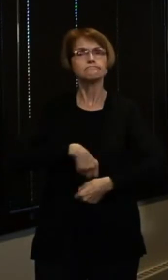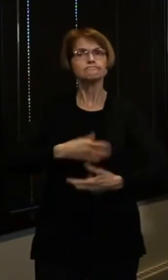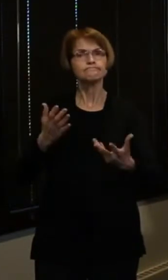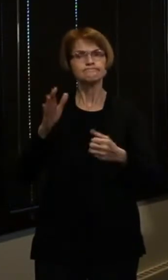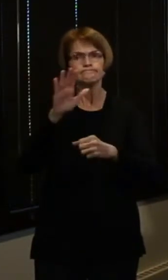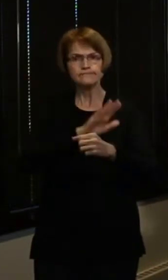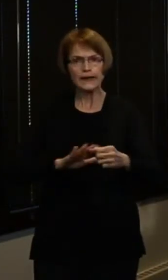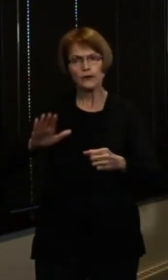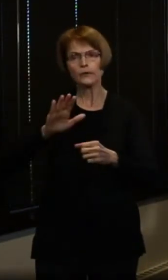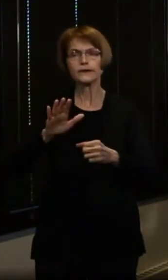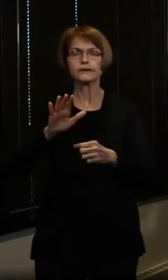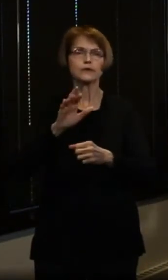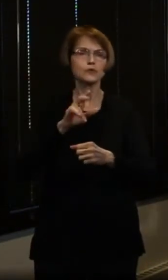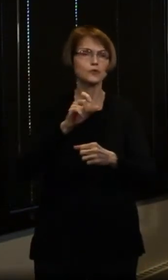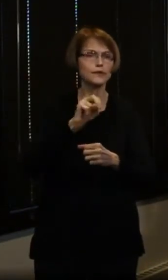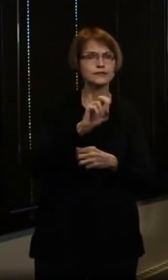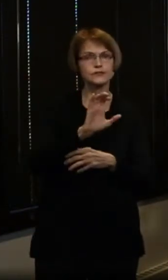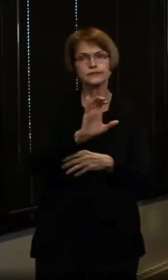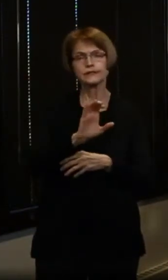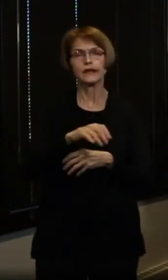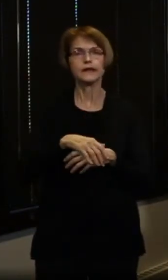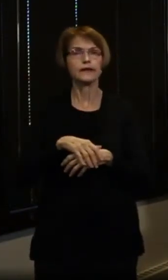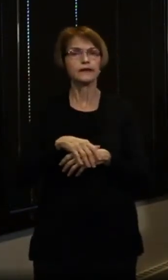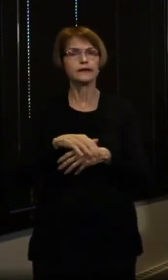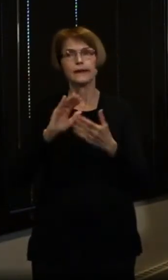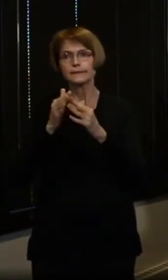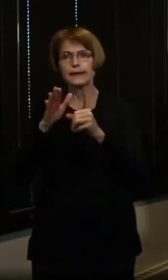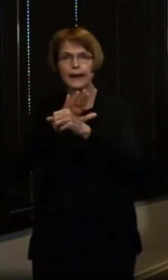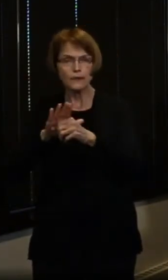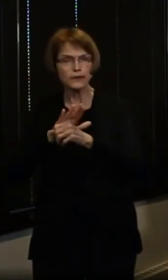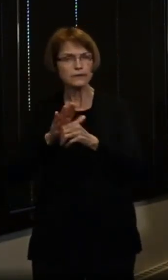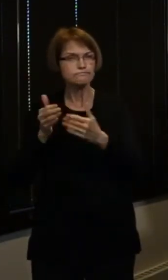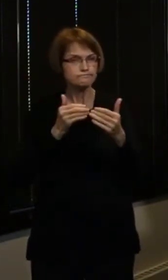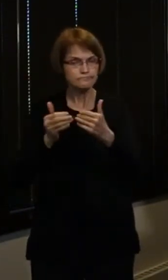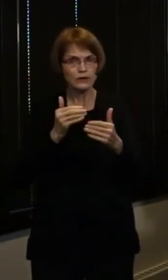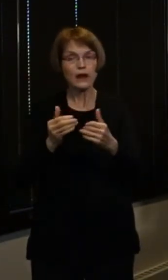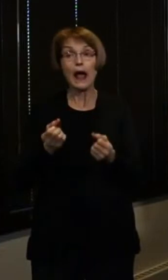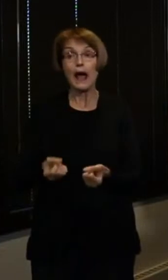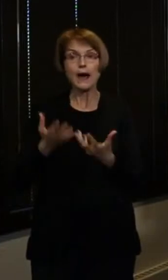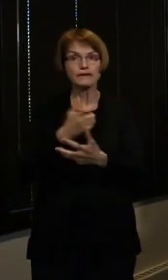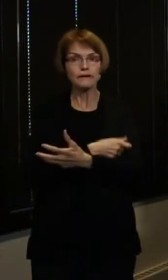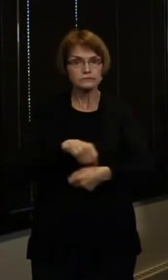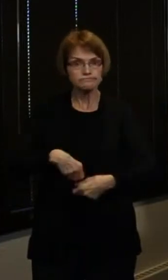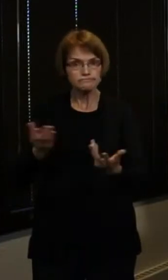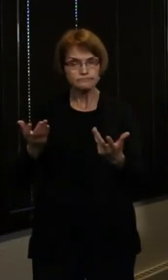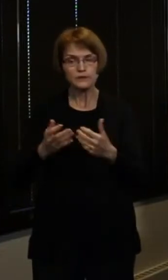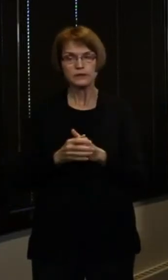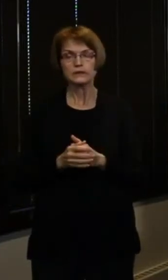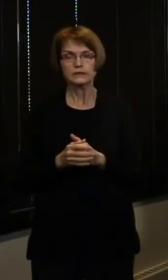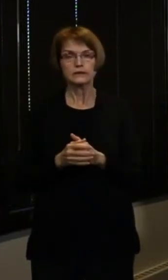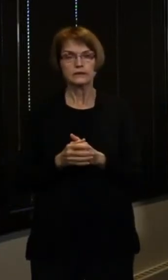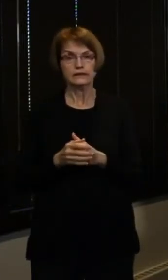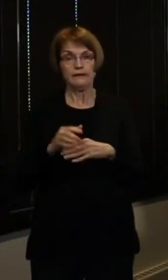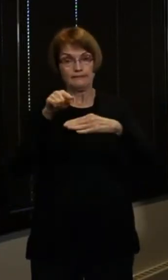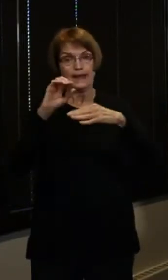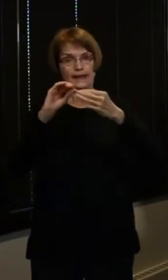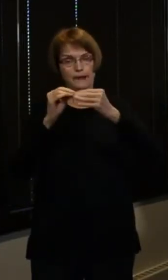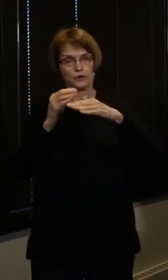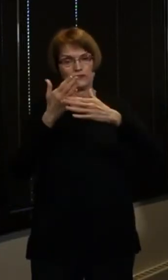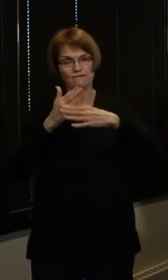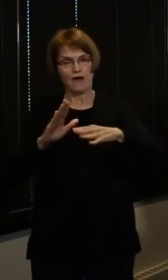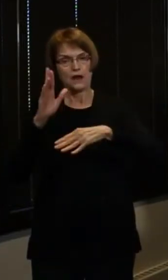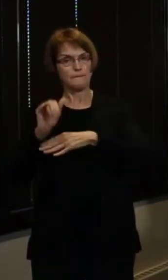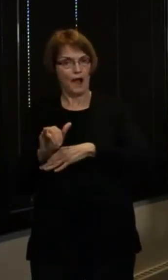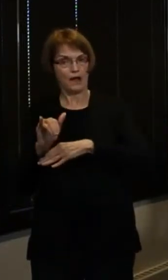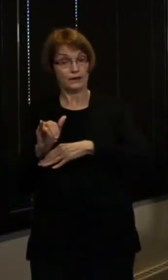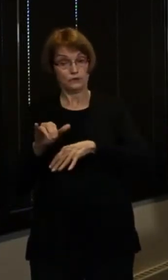either from Region C or from the metropolitan area. And then we use a denominator of people that are greater than 18